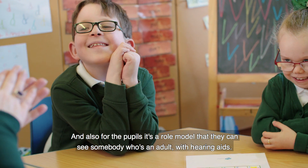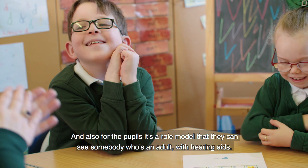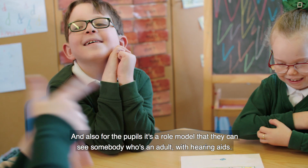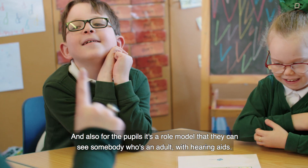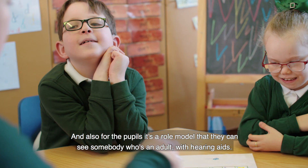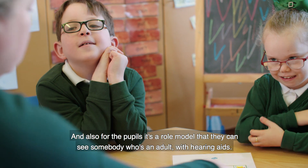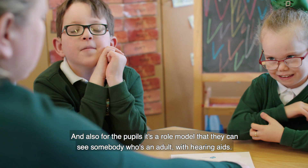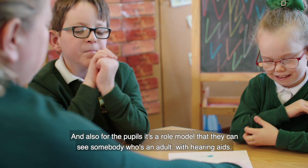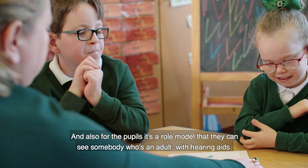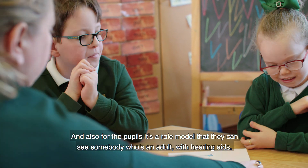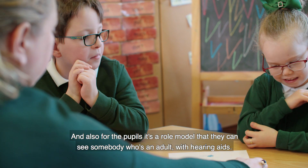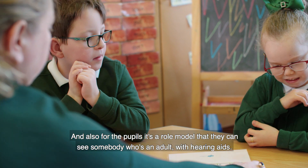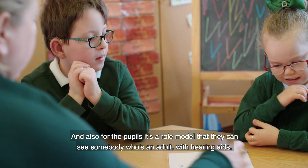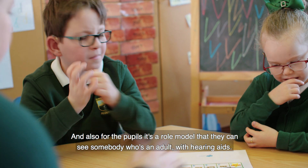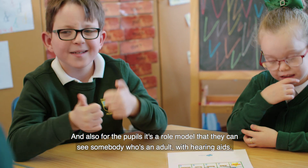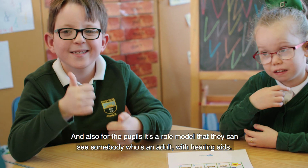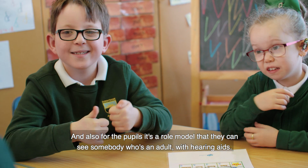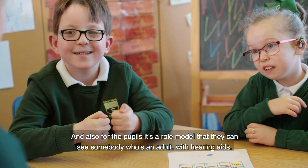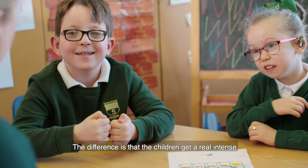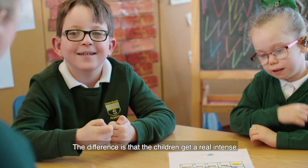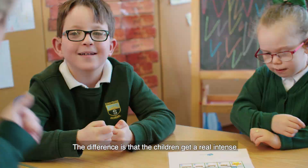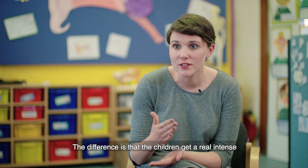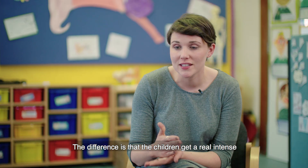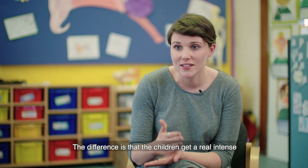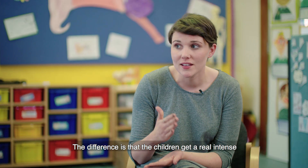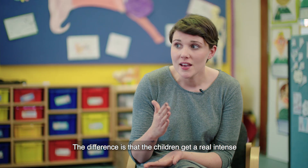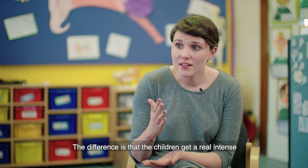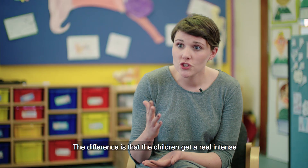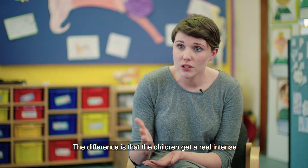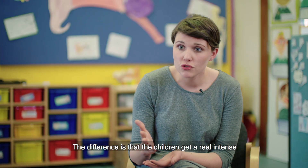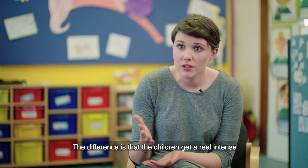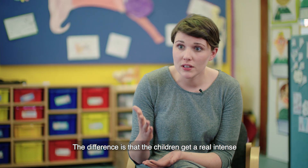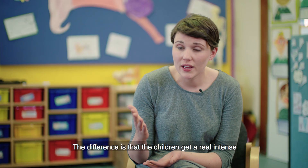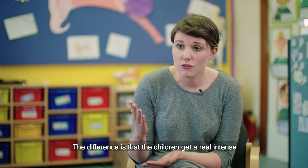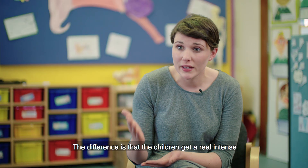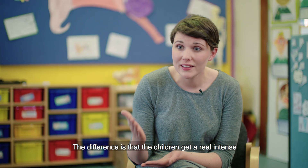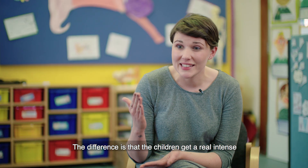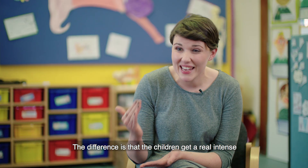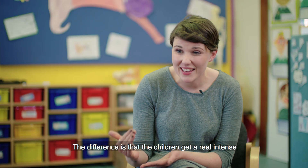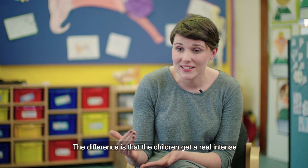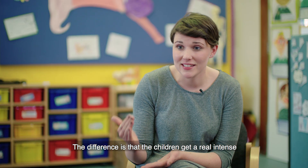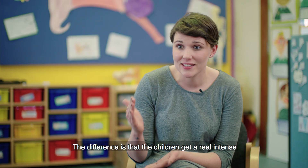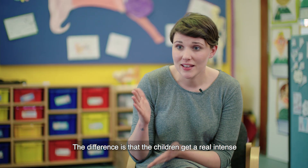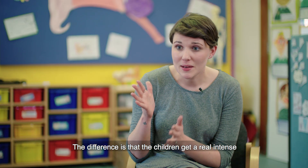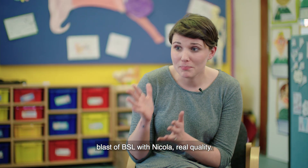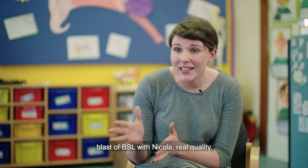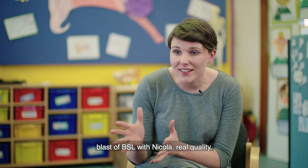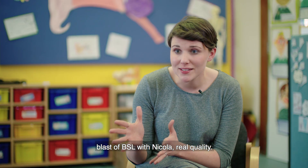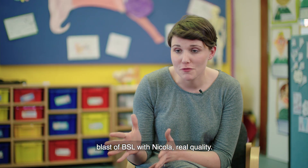somebody who's an adult with hearing aids. The difference is that the children get a real intense blast of